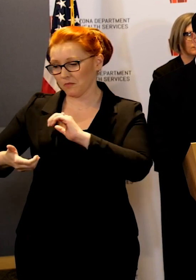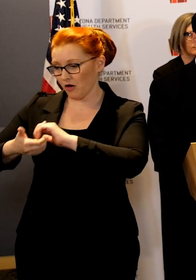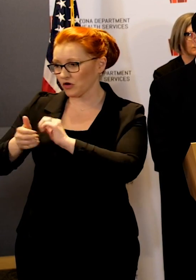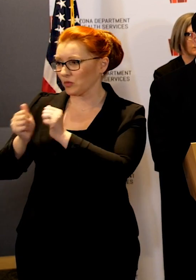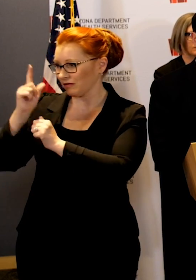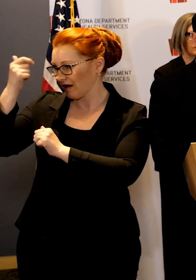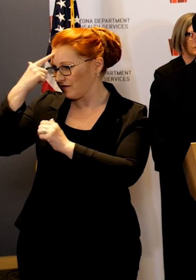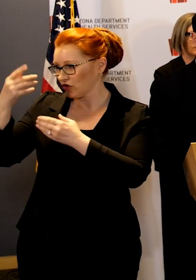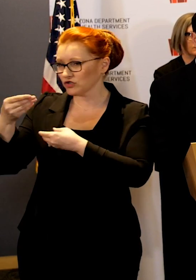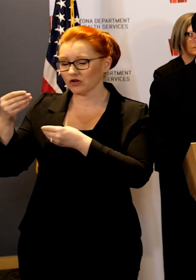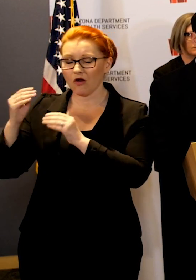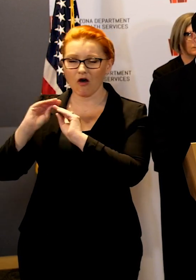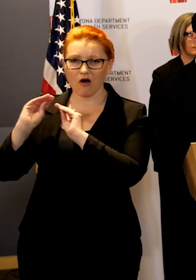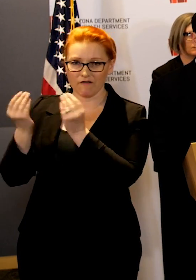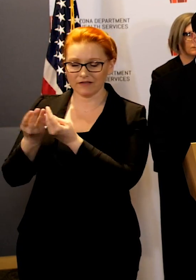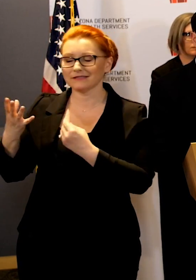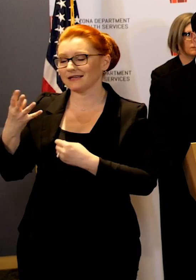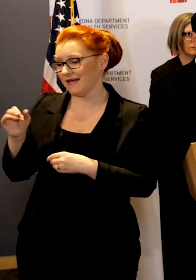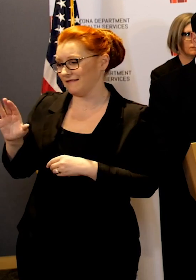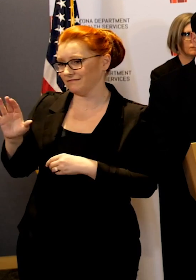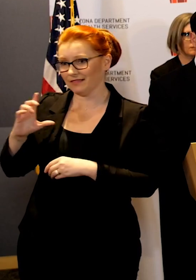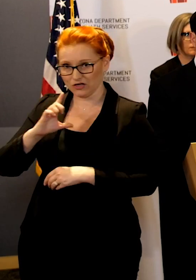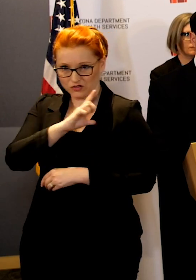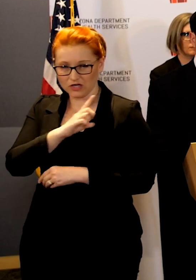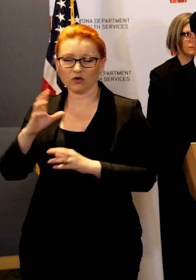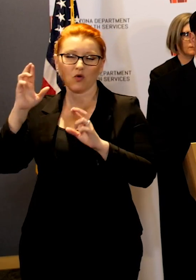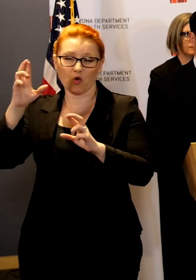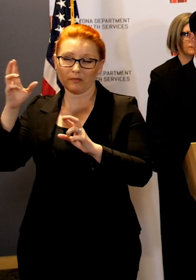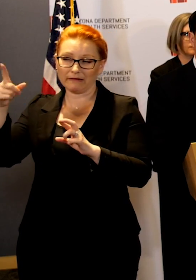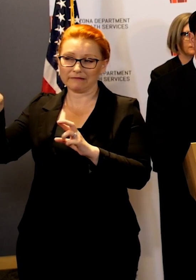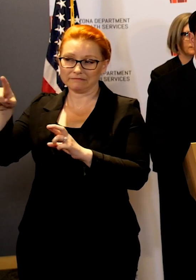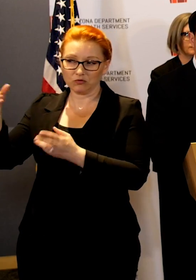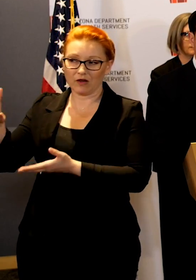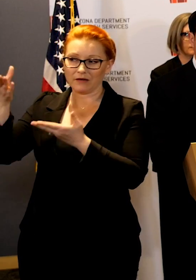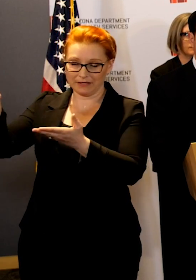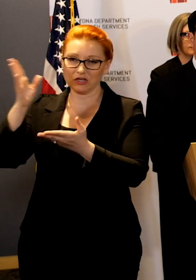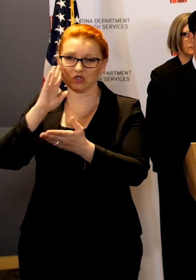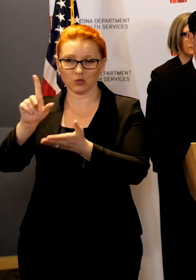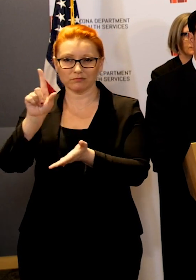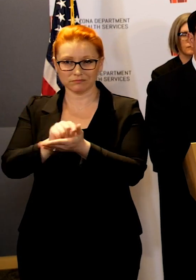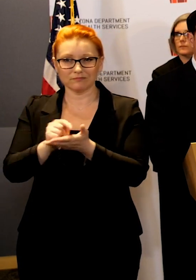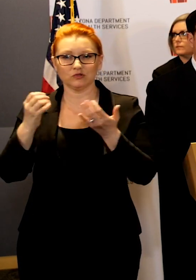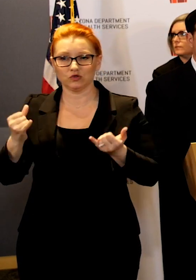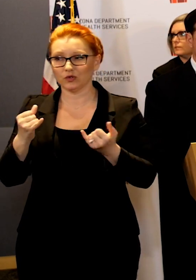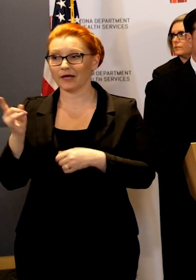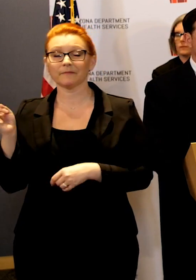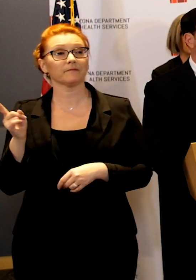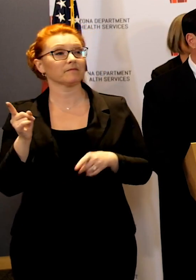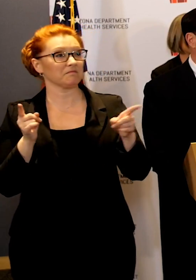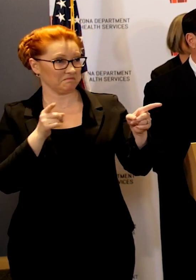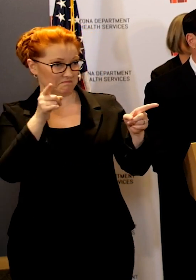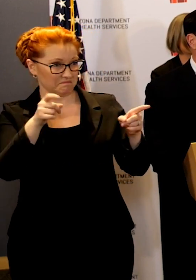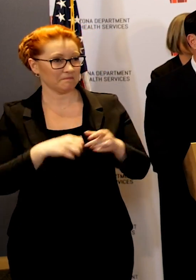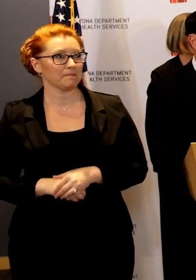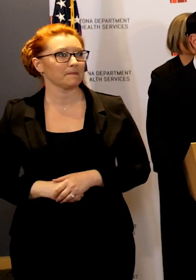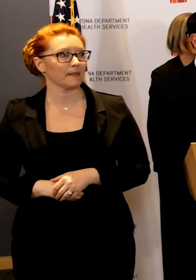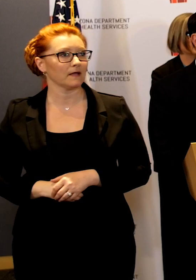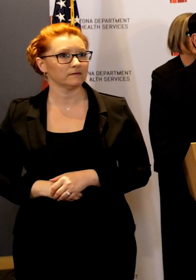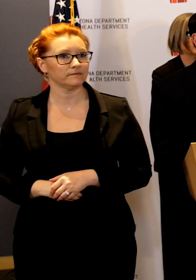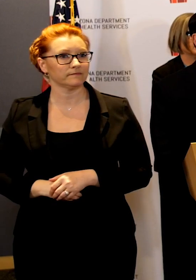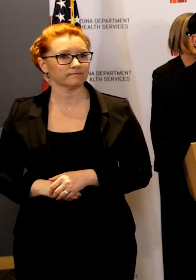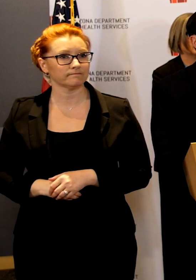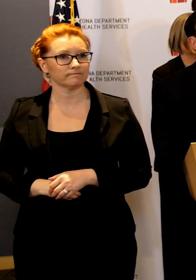governor's office and the legislature on, and we're hoping to have recommendations out as early as today. Go to 10 and then Howie.